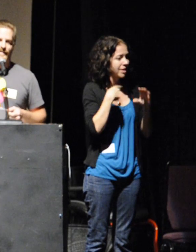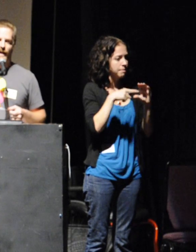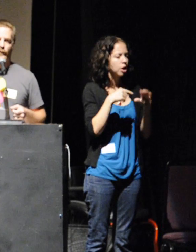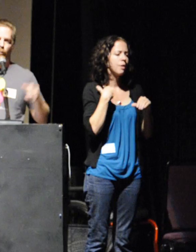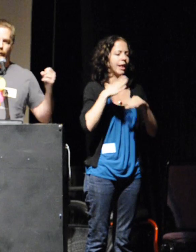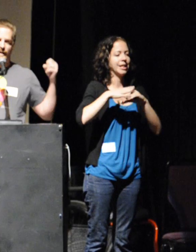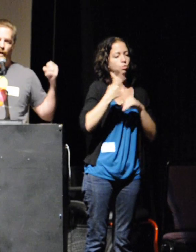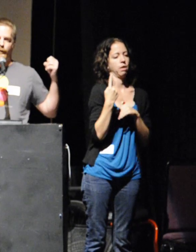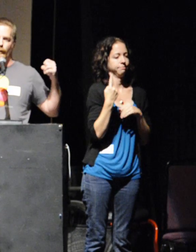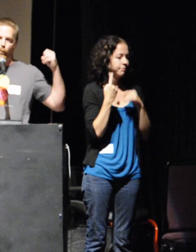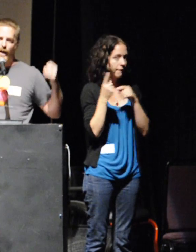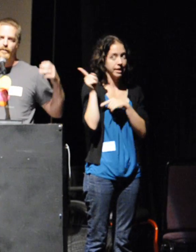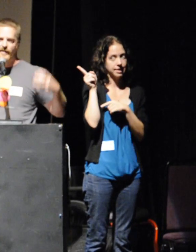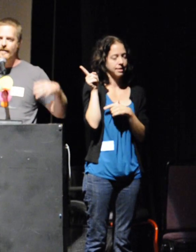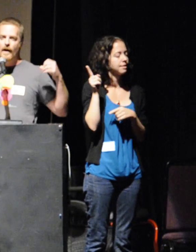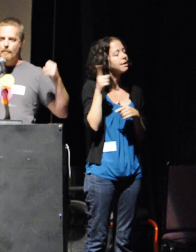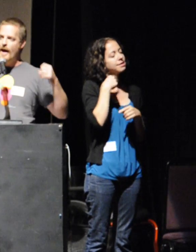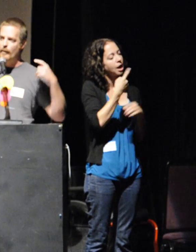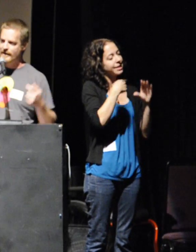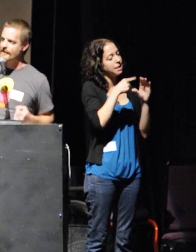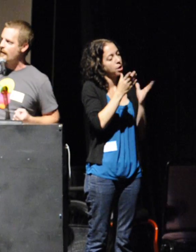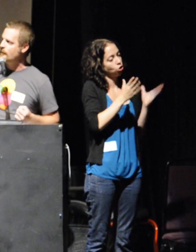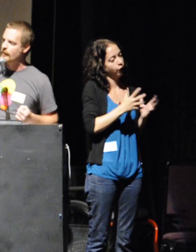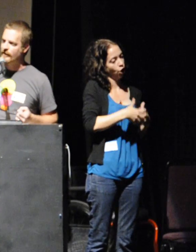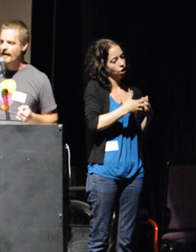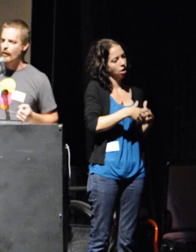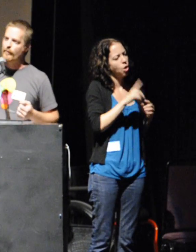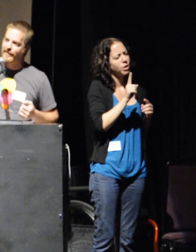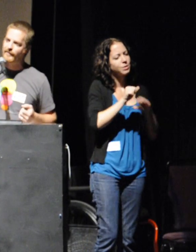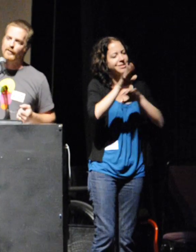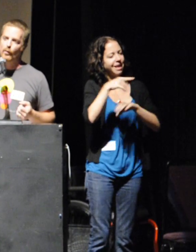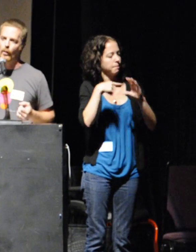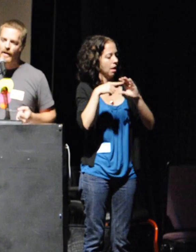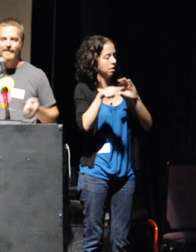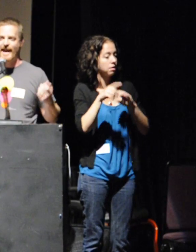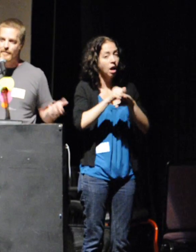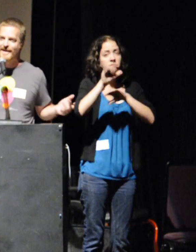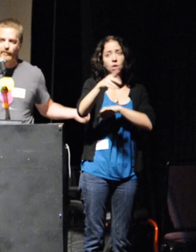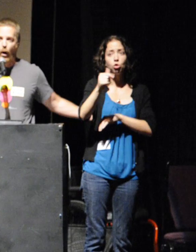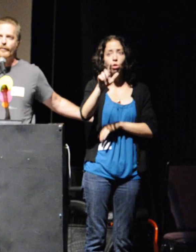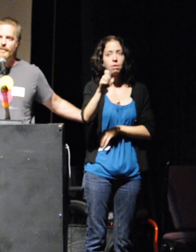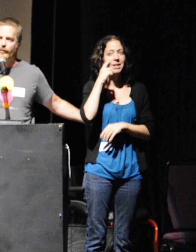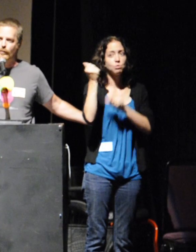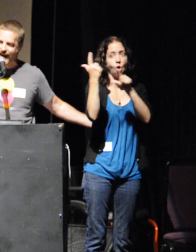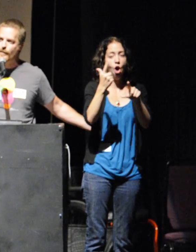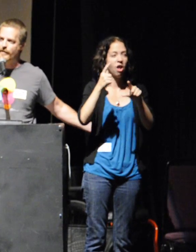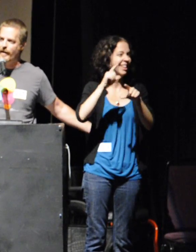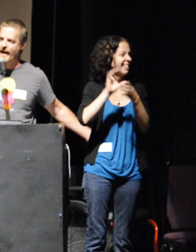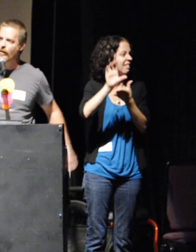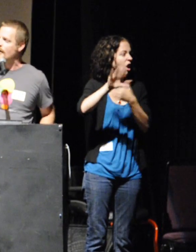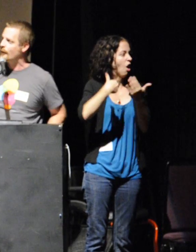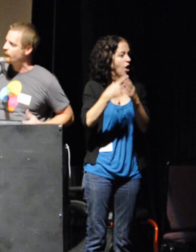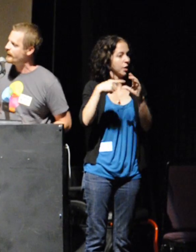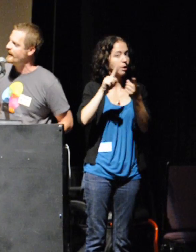of these. This tells your email servers where to send mail when it needs to come to you. It says, yeah, go over here and give it to Google, because everybody gives all their email to Google